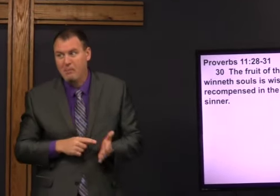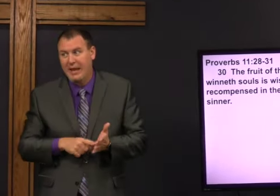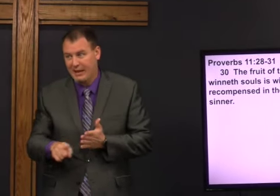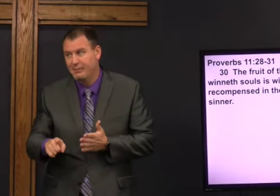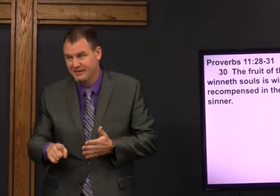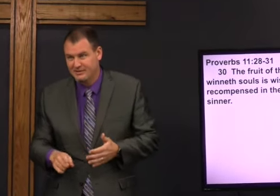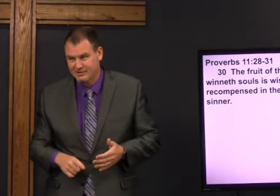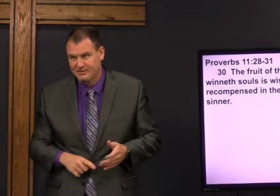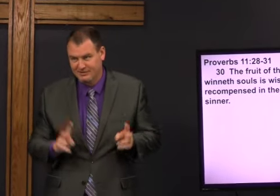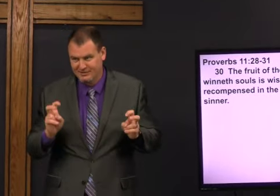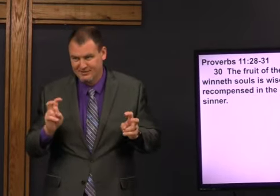Pay.